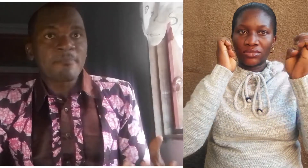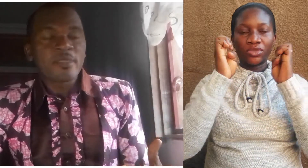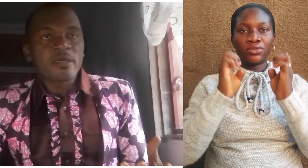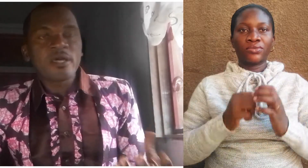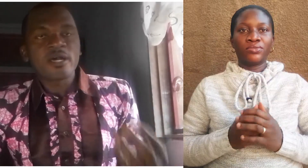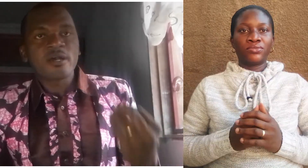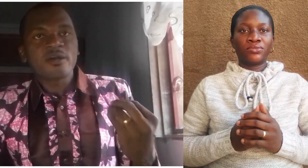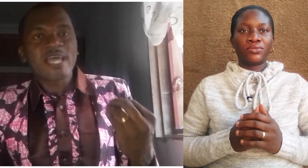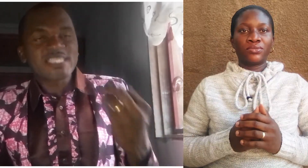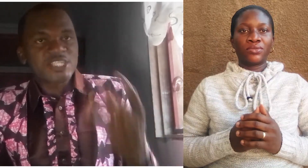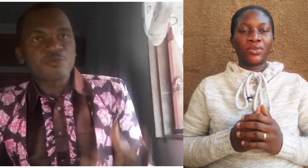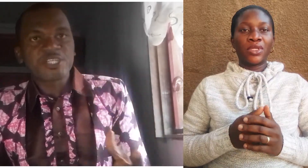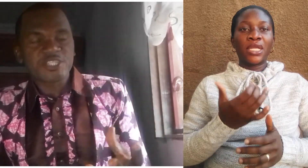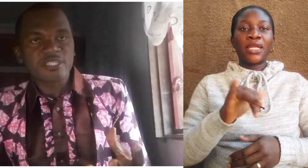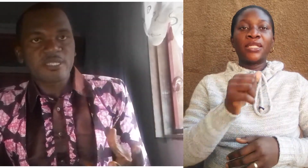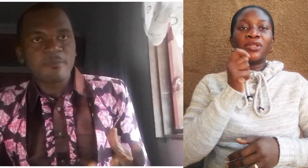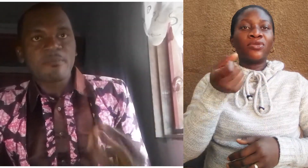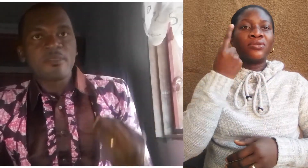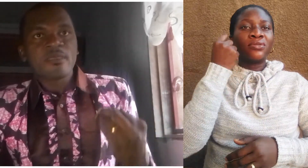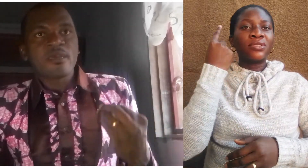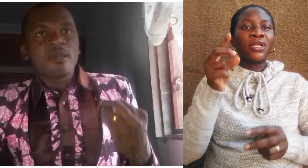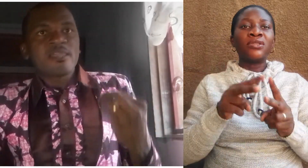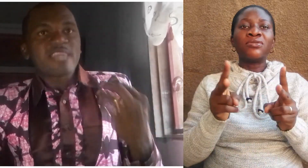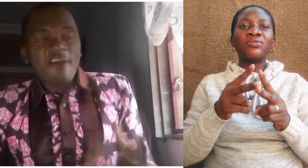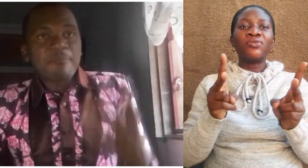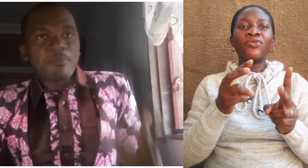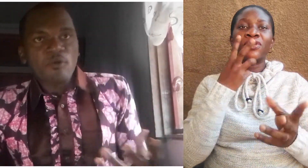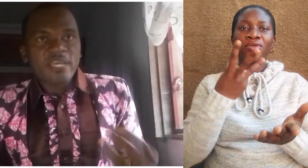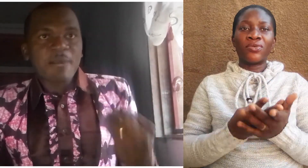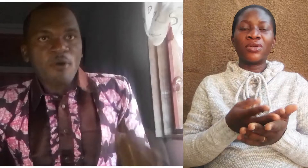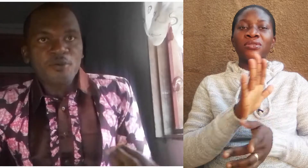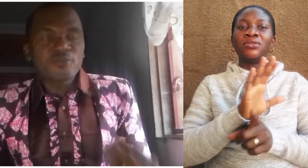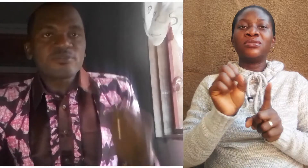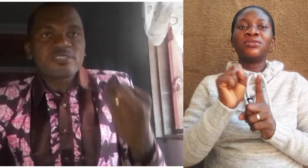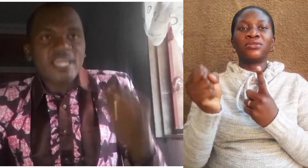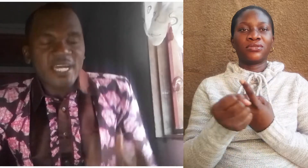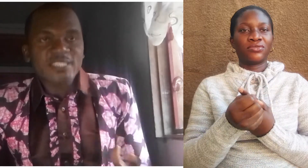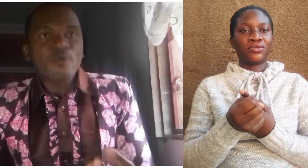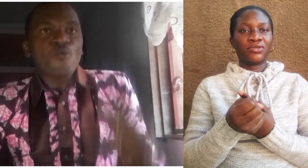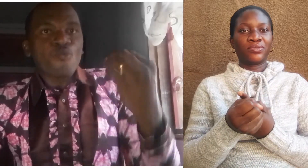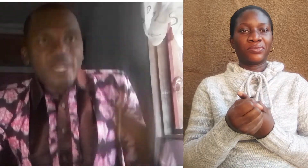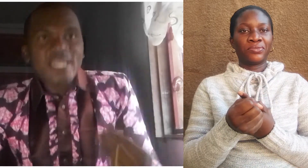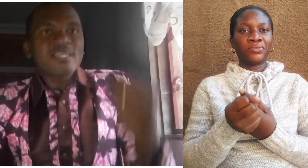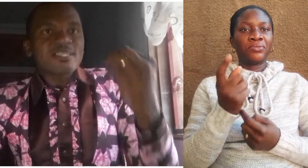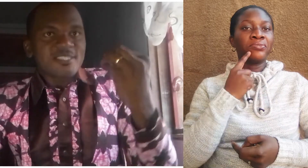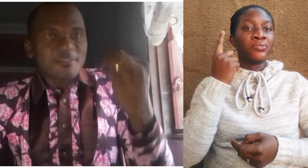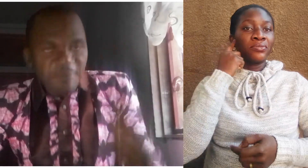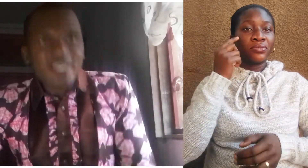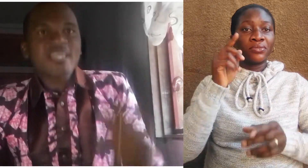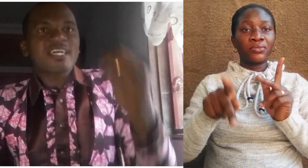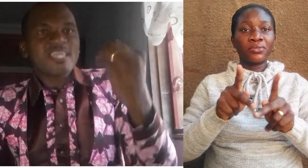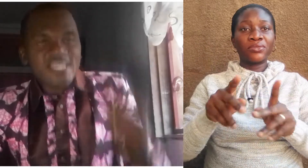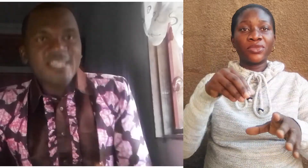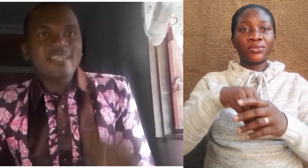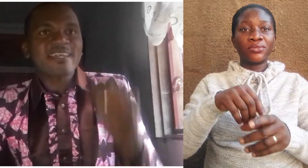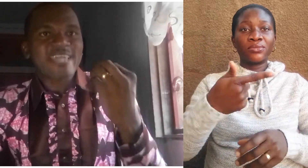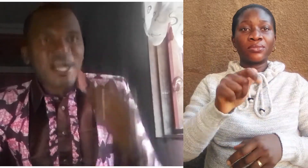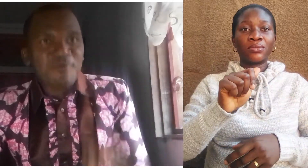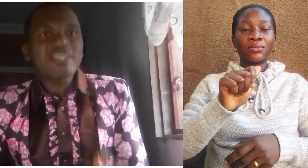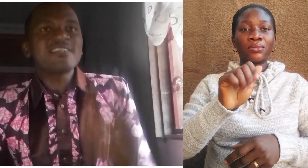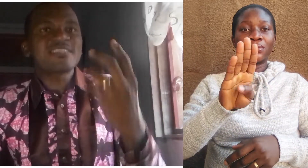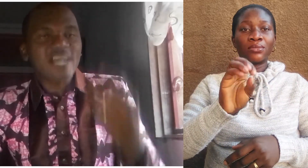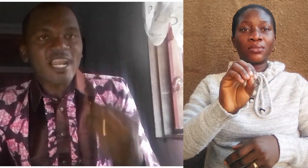very well that situation. Deaf people in Gabon used to say that we speak